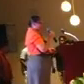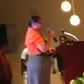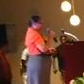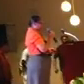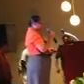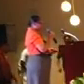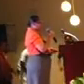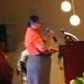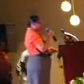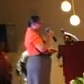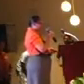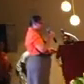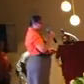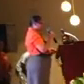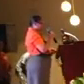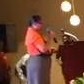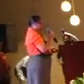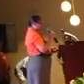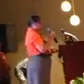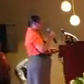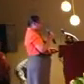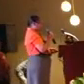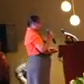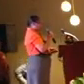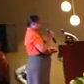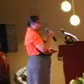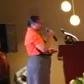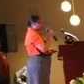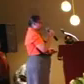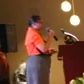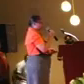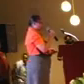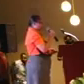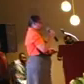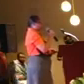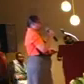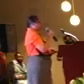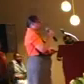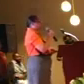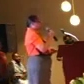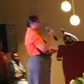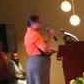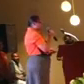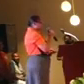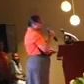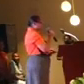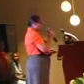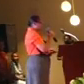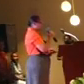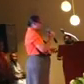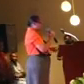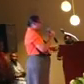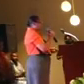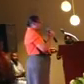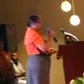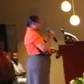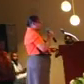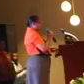Certified bank checks, government checks. In the course of my presentation, I will be elaborating